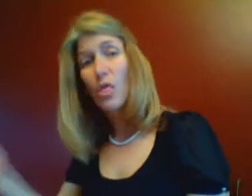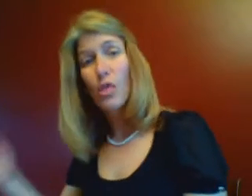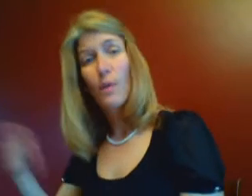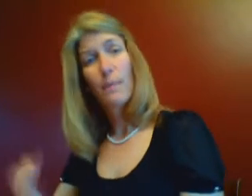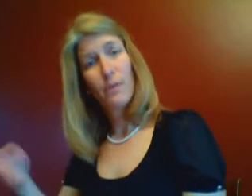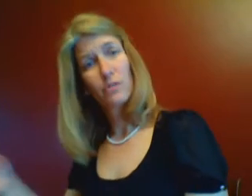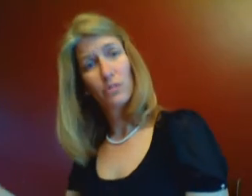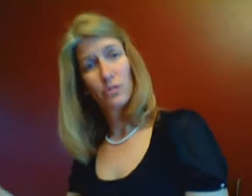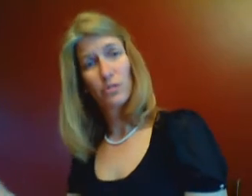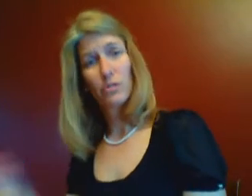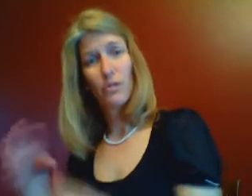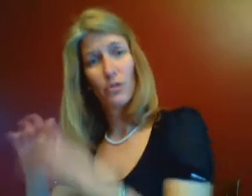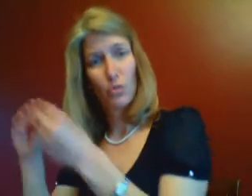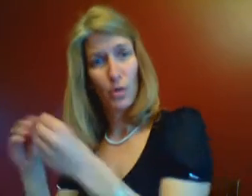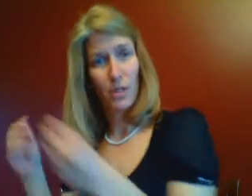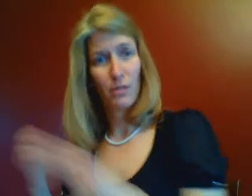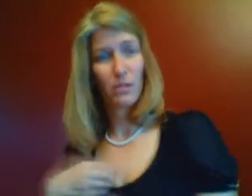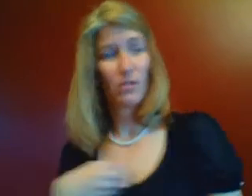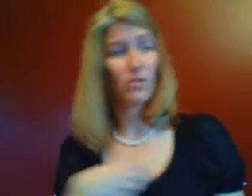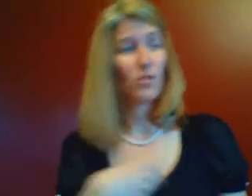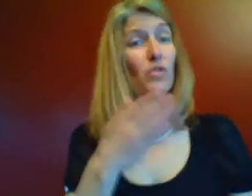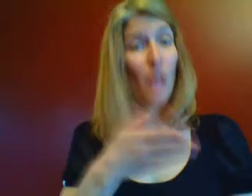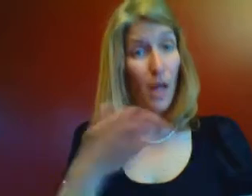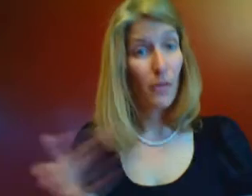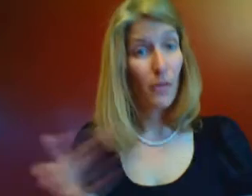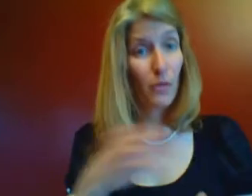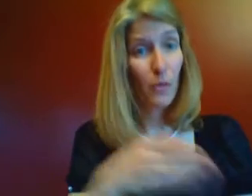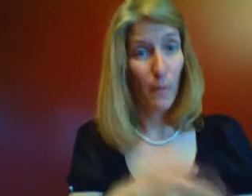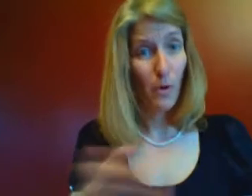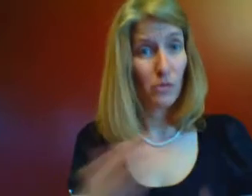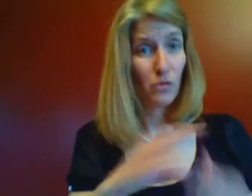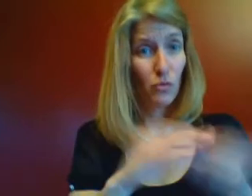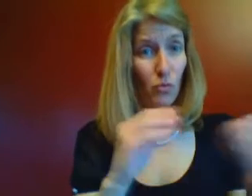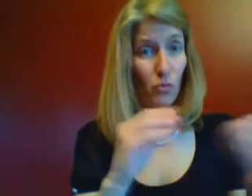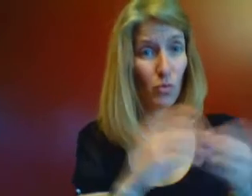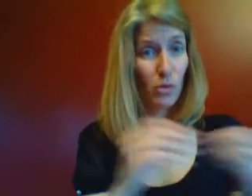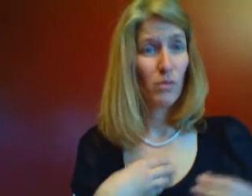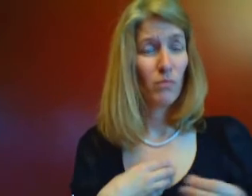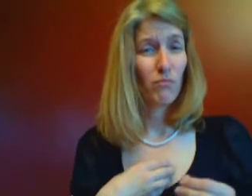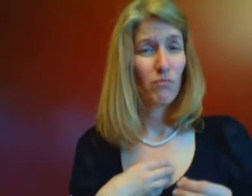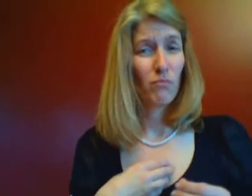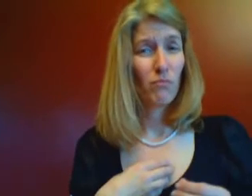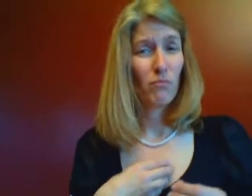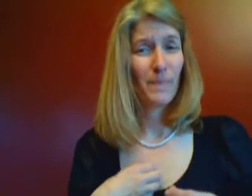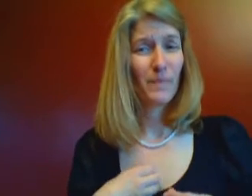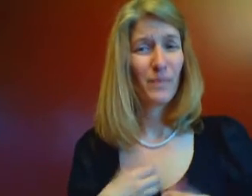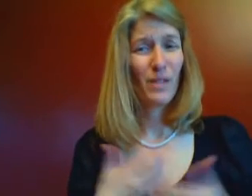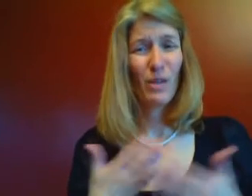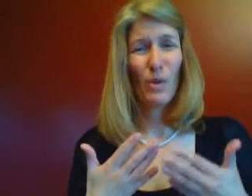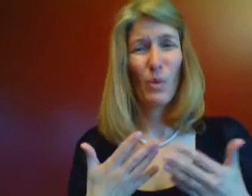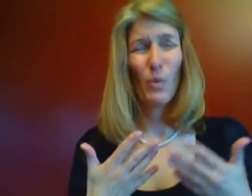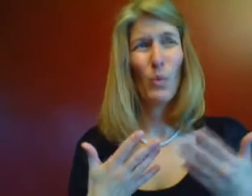other parts to stories, right? You know what those parts are? Parts to stories have something we talked about